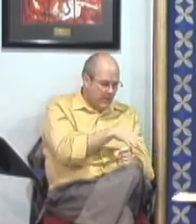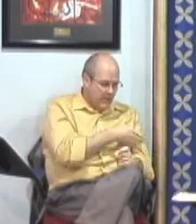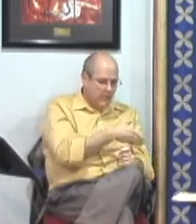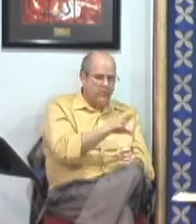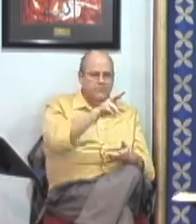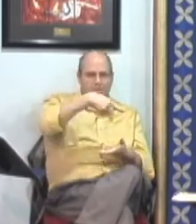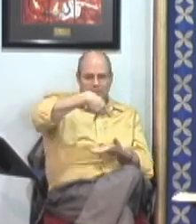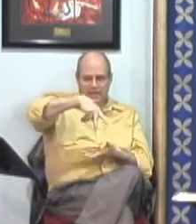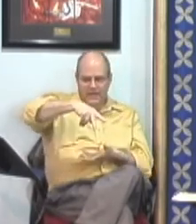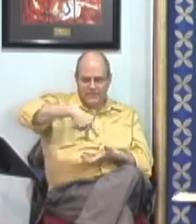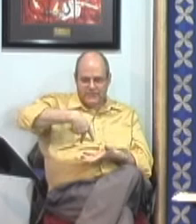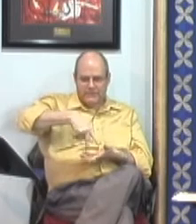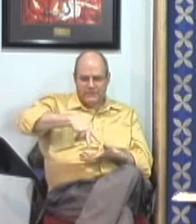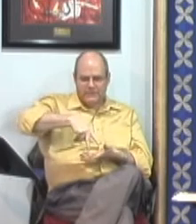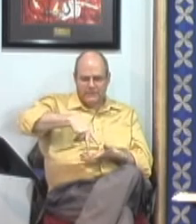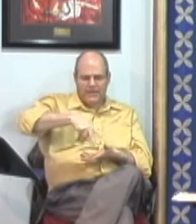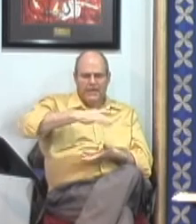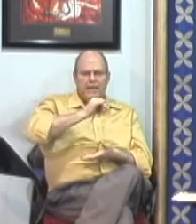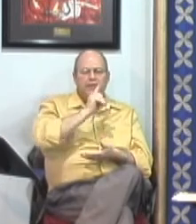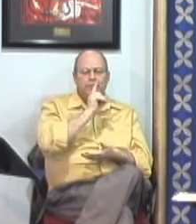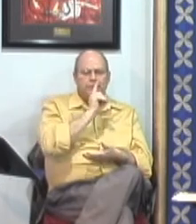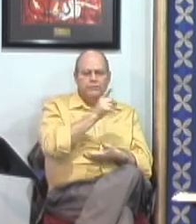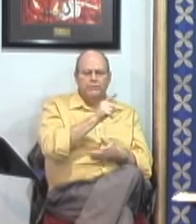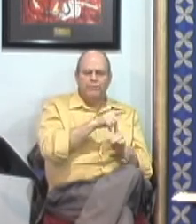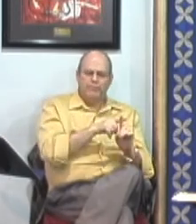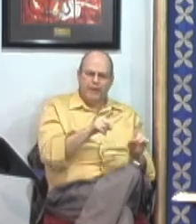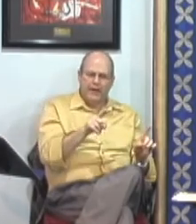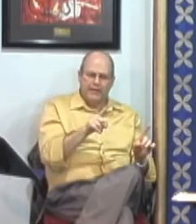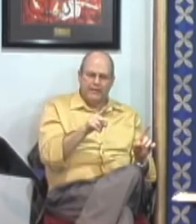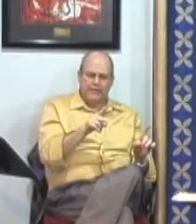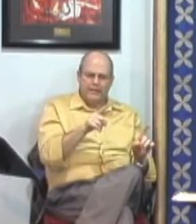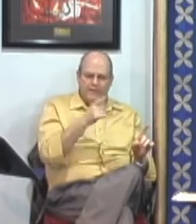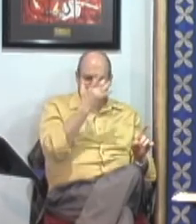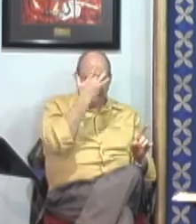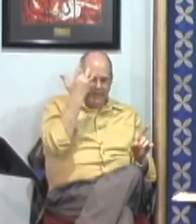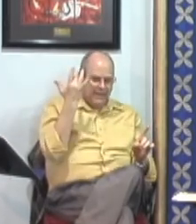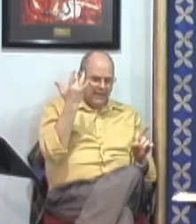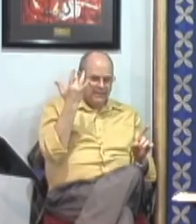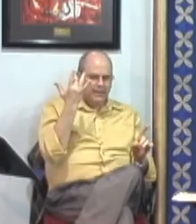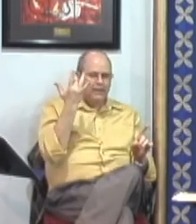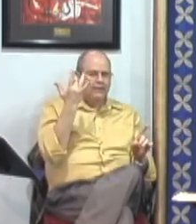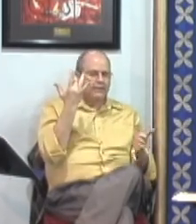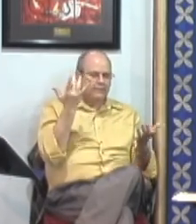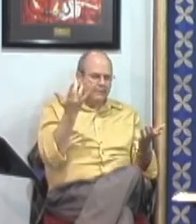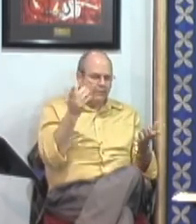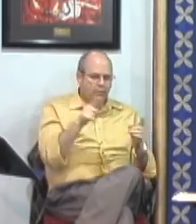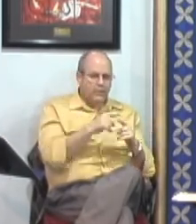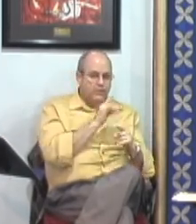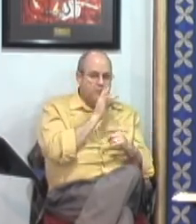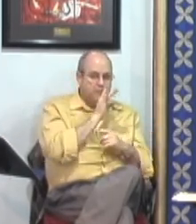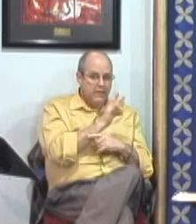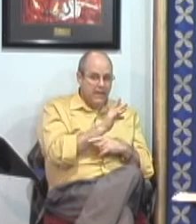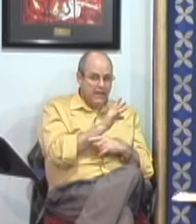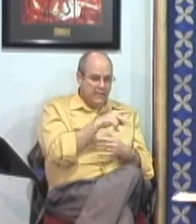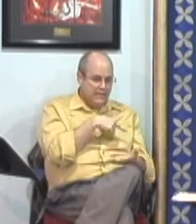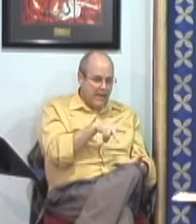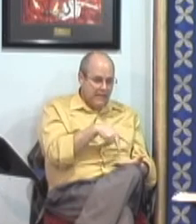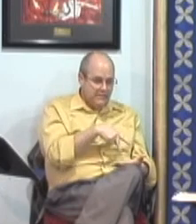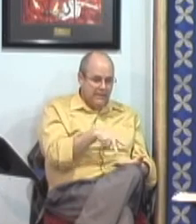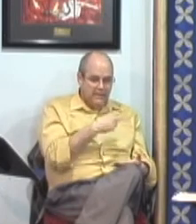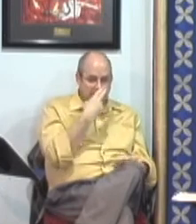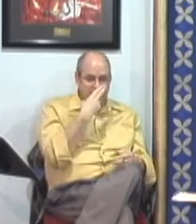him dances. And it's true, but I think we kind of lose track of that, because, you know, when you're singing or you're dancing, it's just